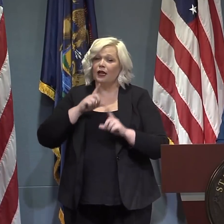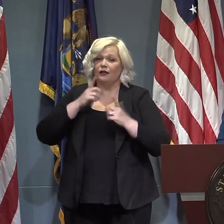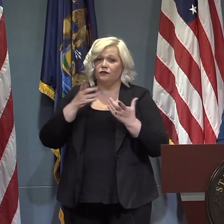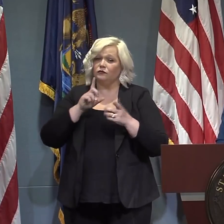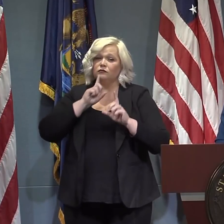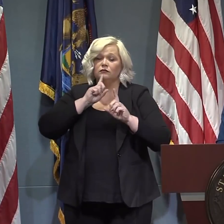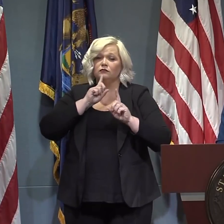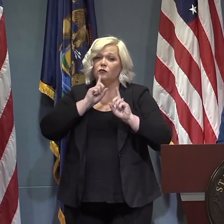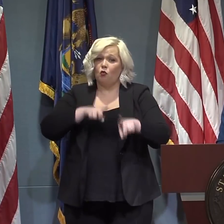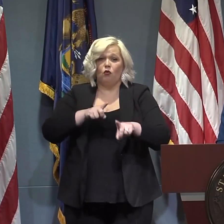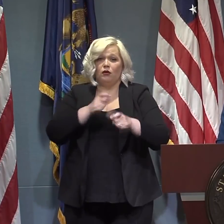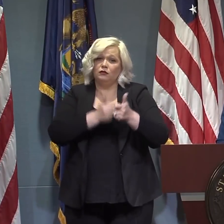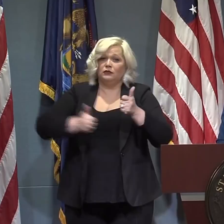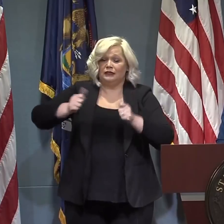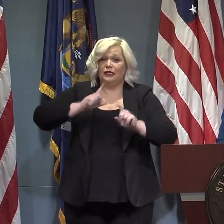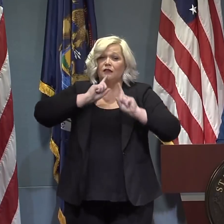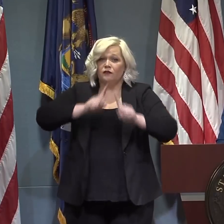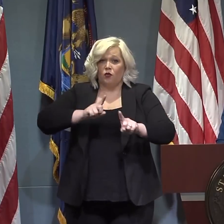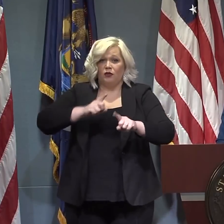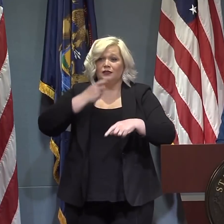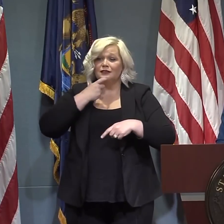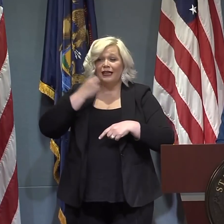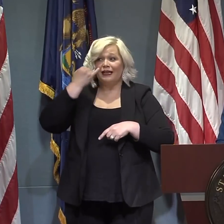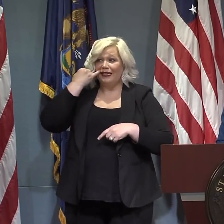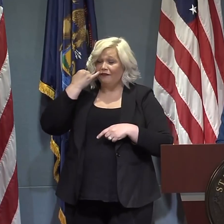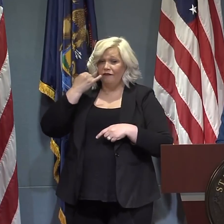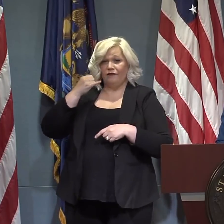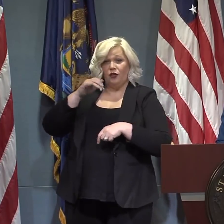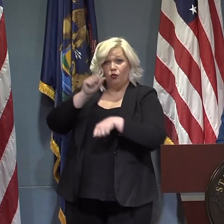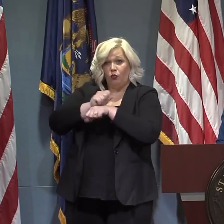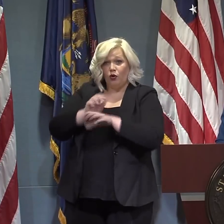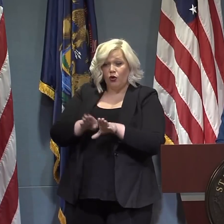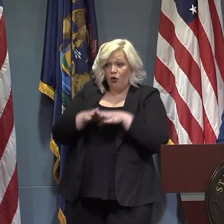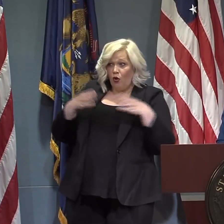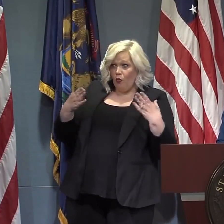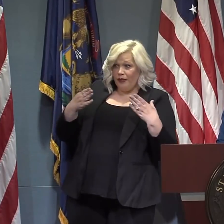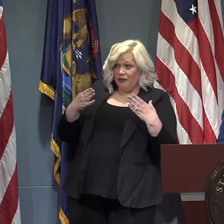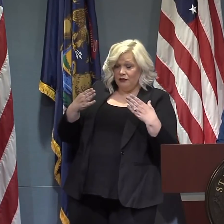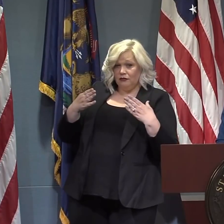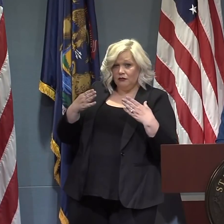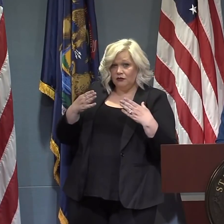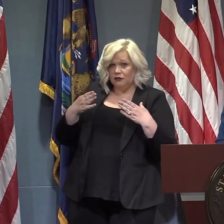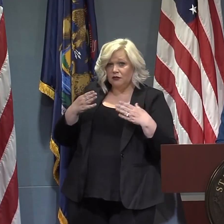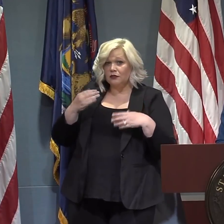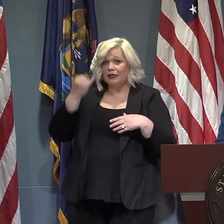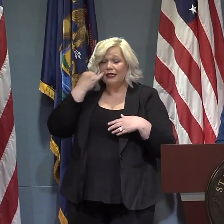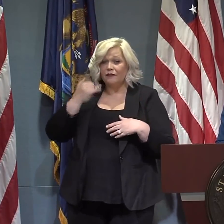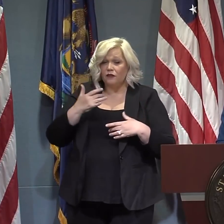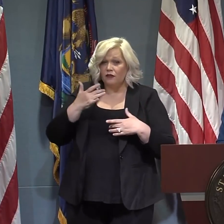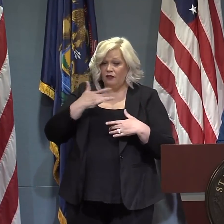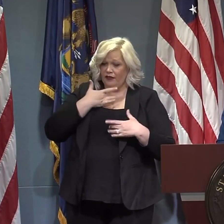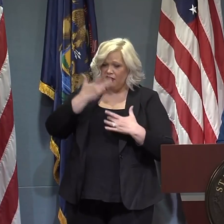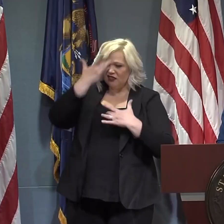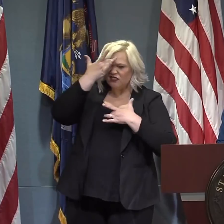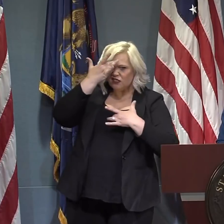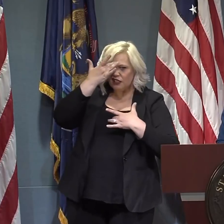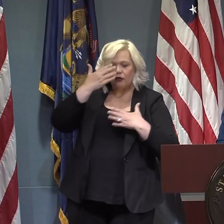business cannot punish you if you stay home because you've tested positive for COVID-19, if you're